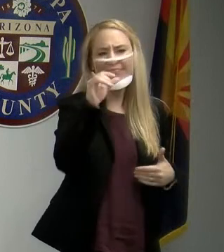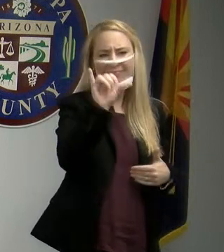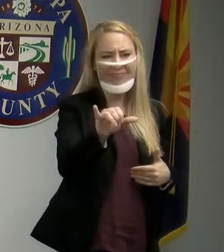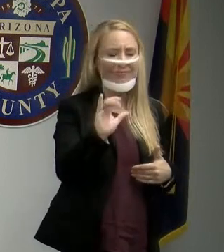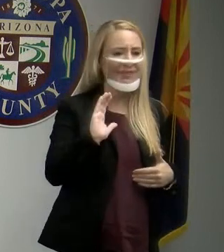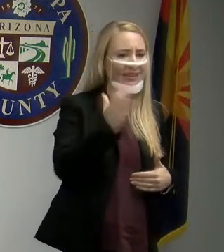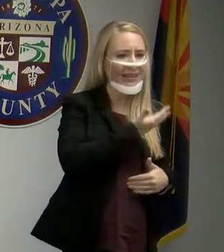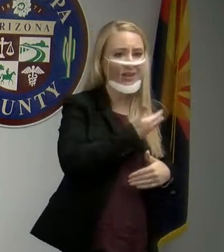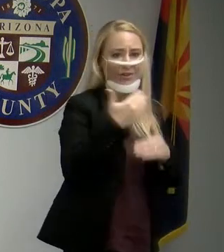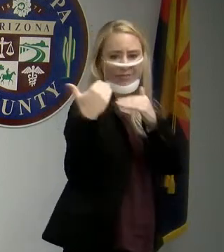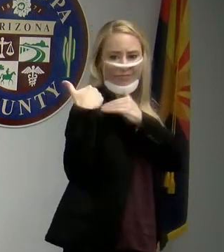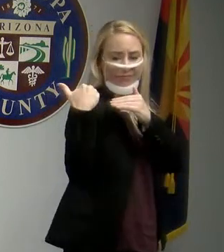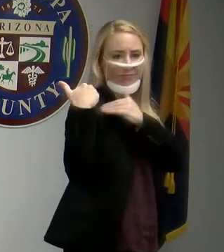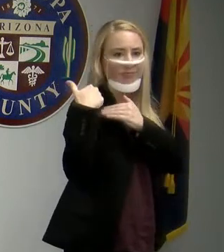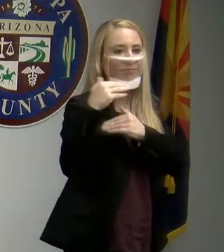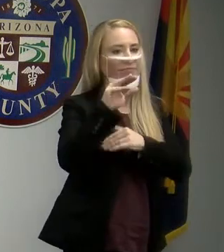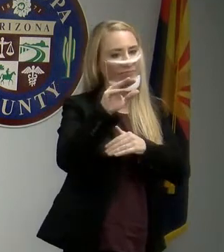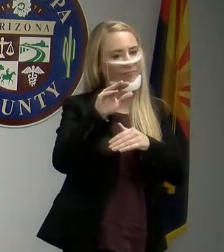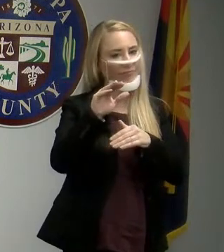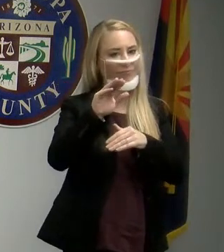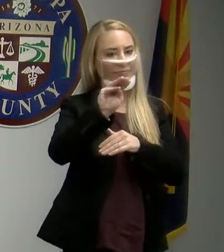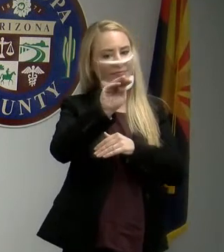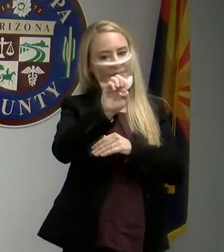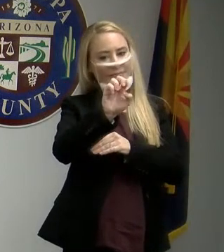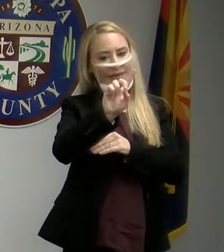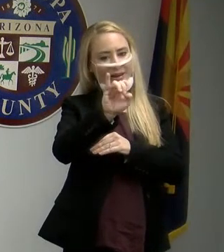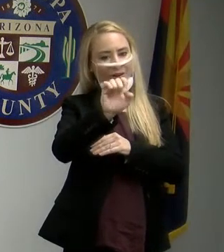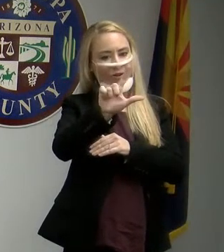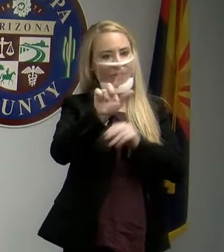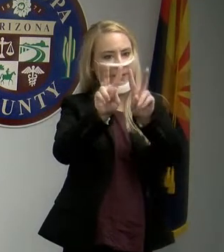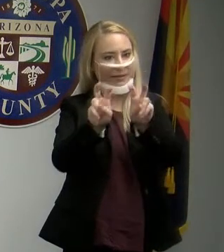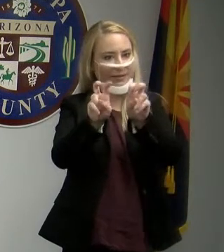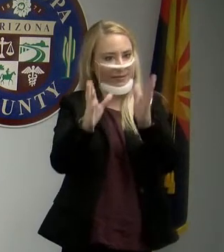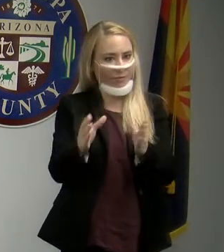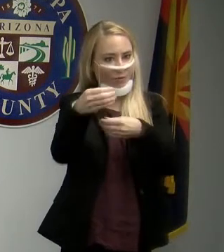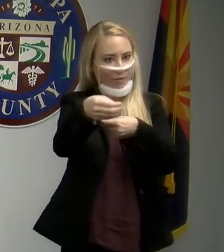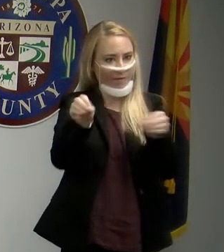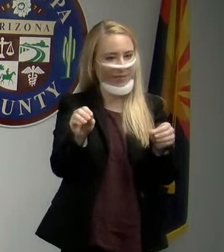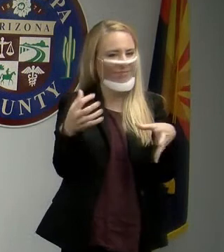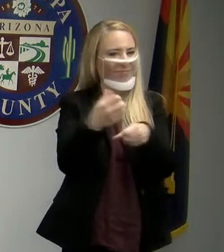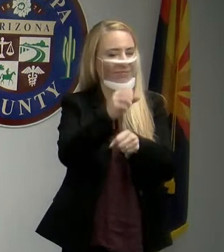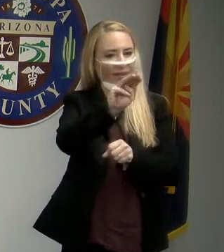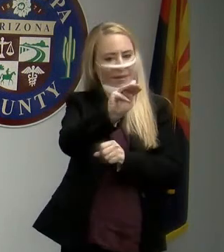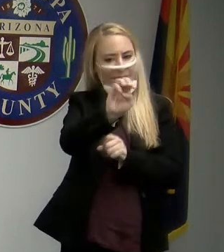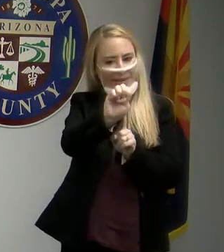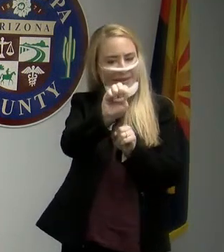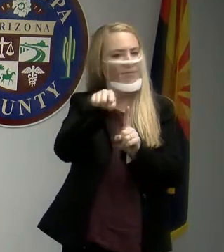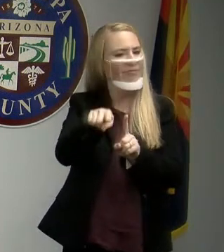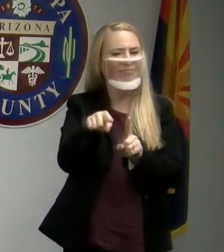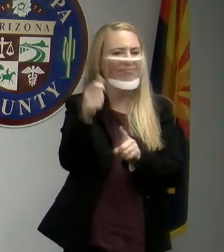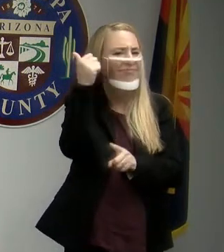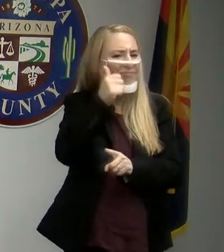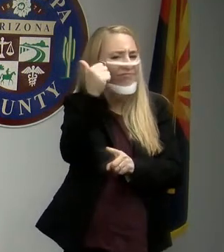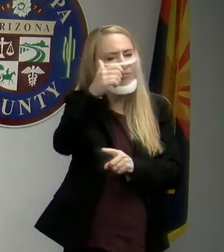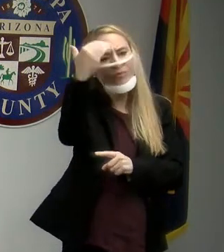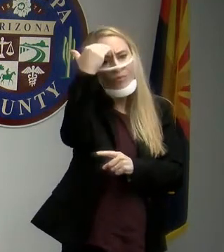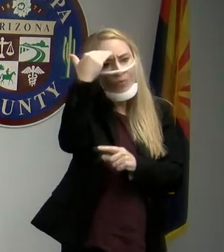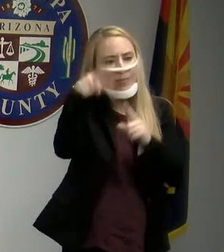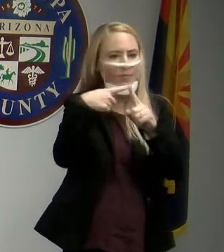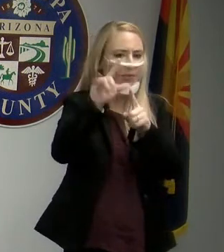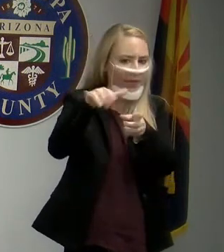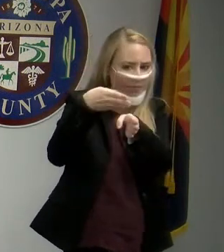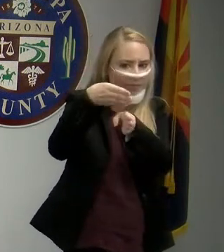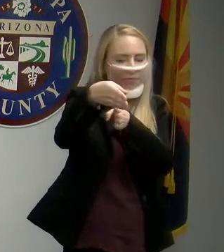It's part of their daily job at the medical examiner's office. But it's become very noticeable, of course, during this